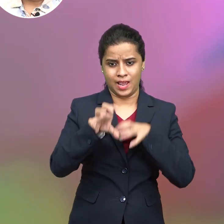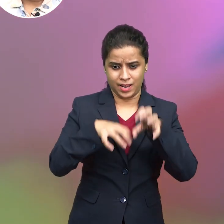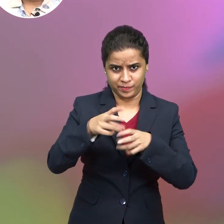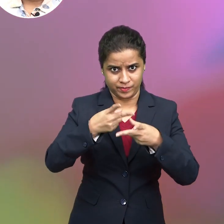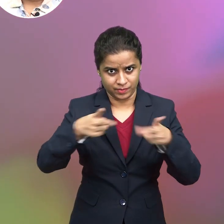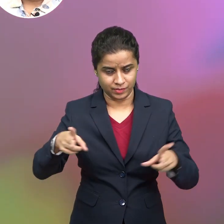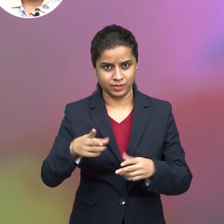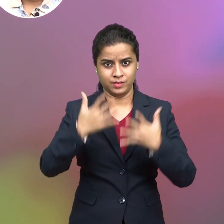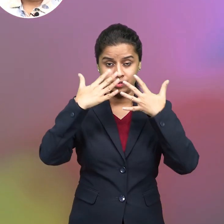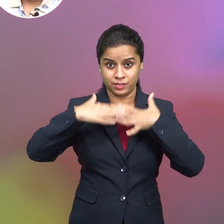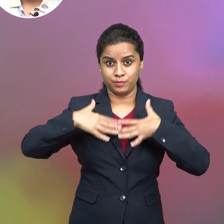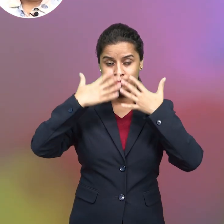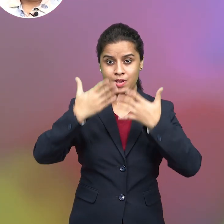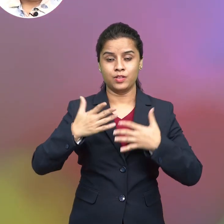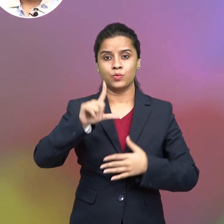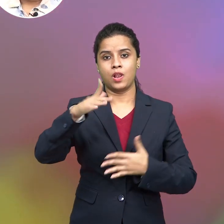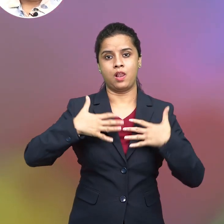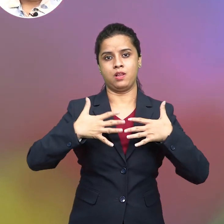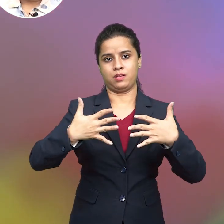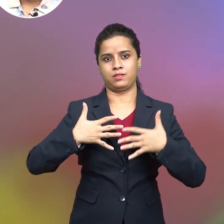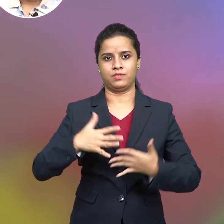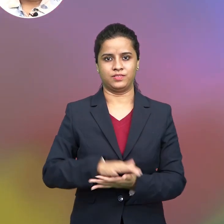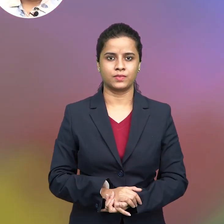through lungs.